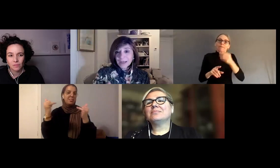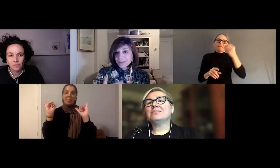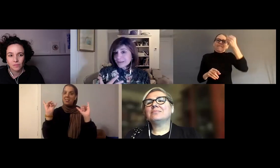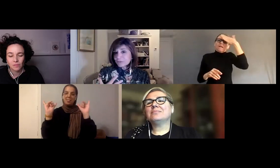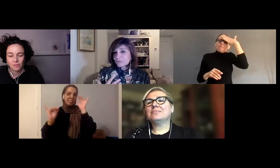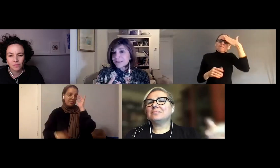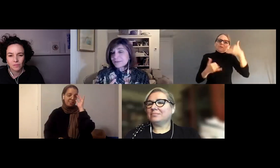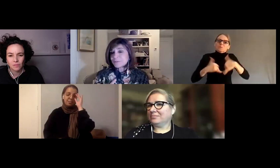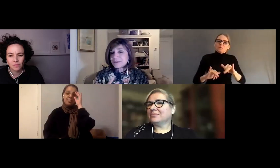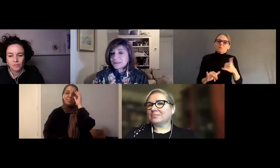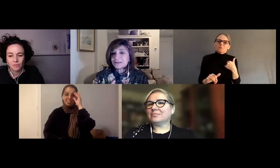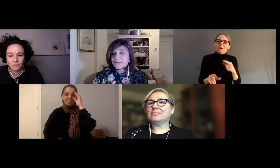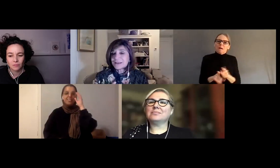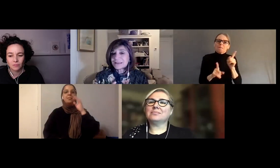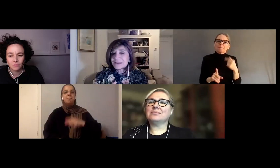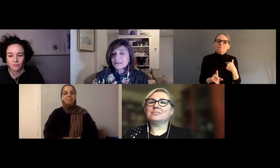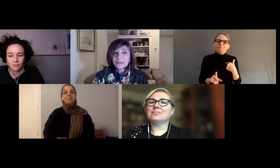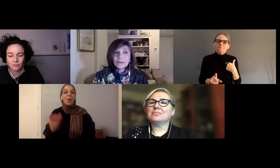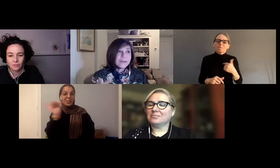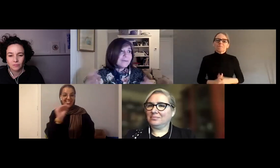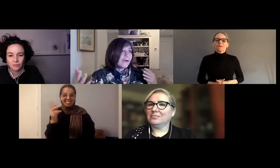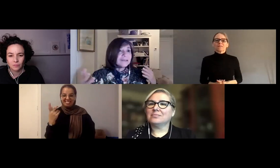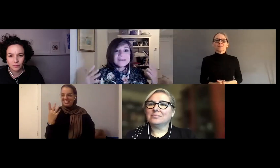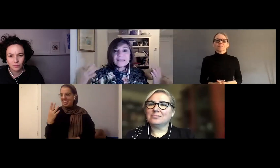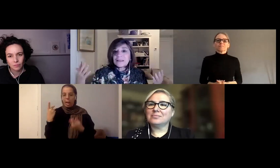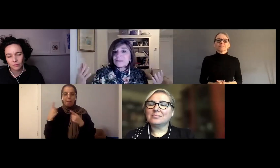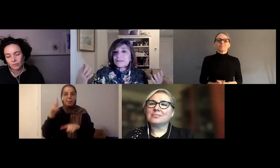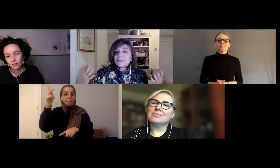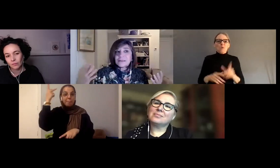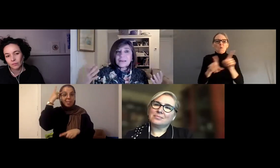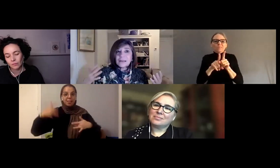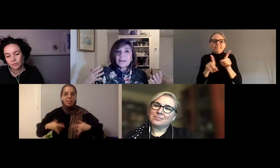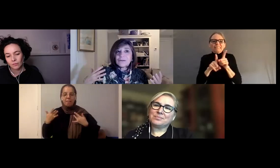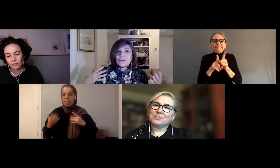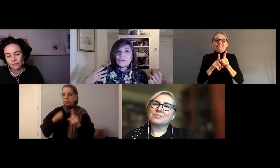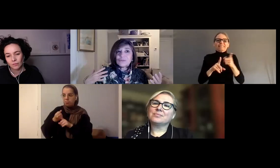you know, and I think in recent political events, when all of a sudden